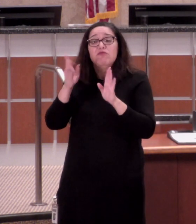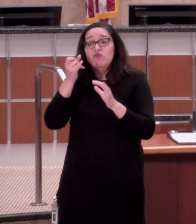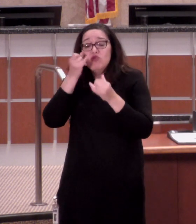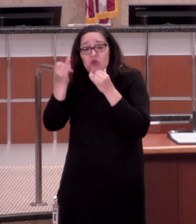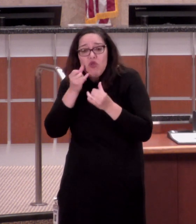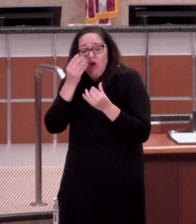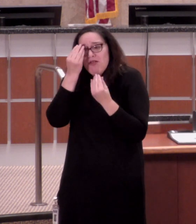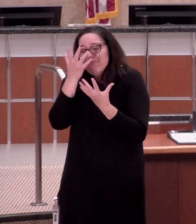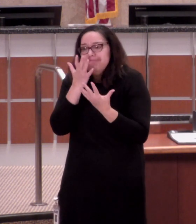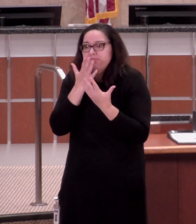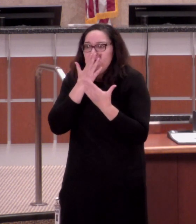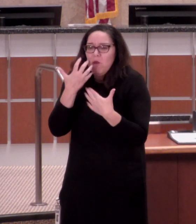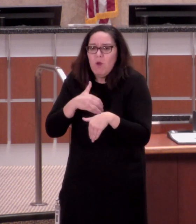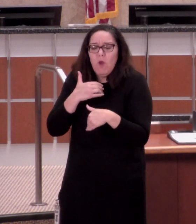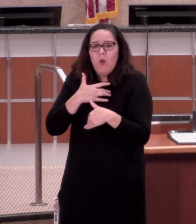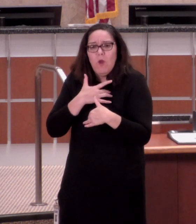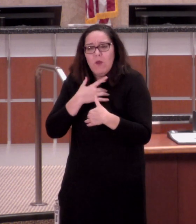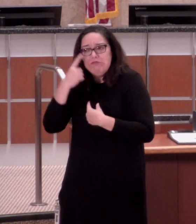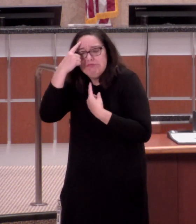truly we appreciate it.